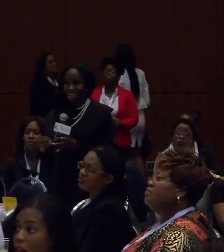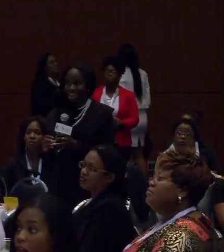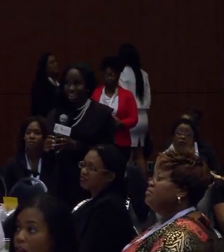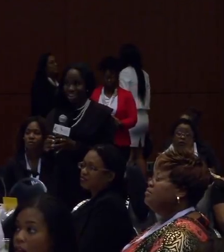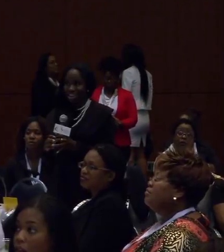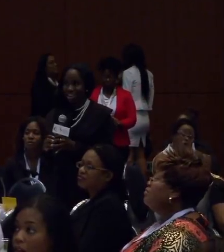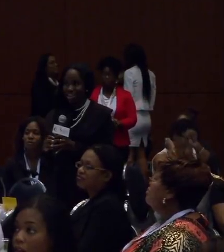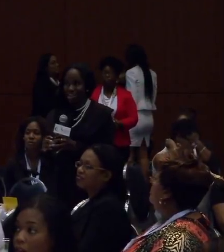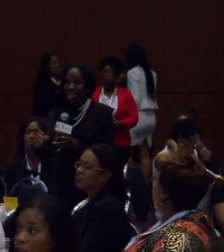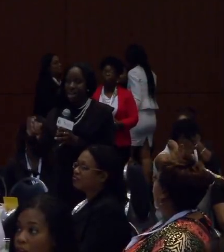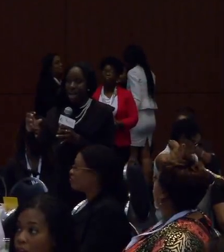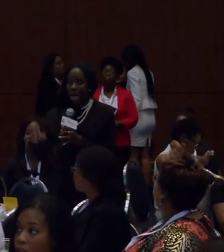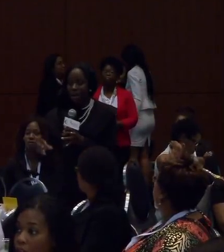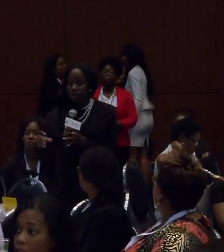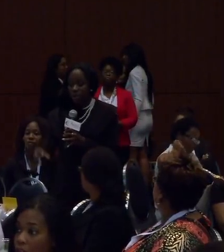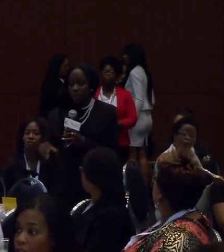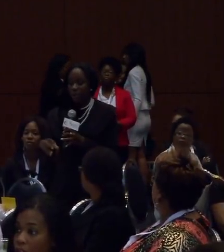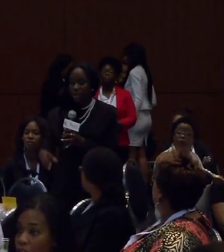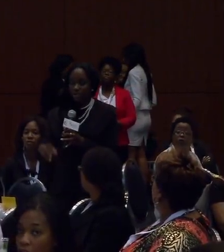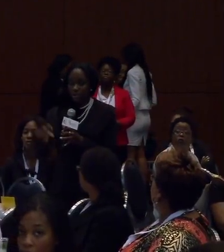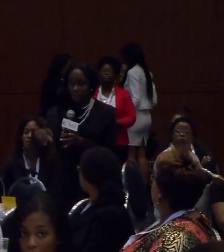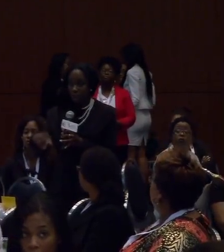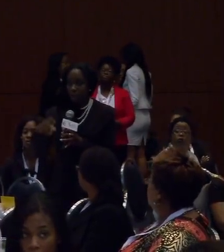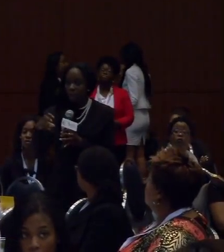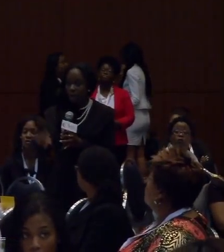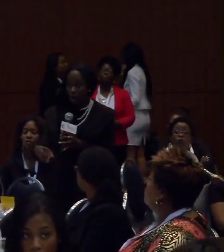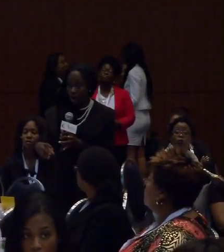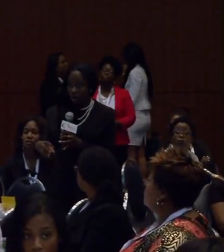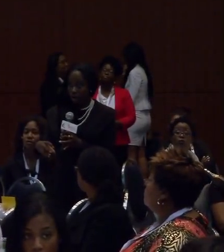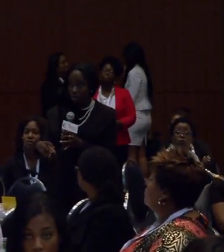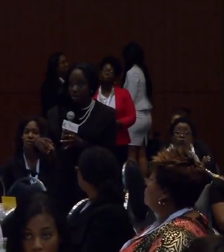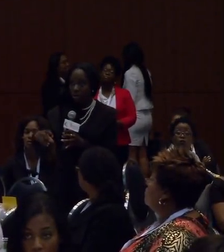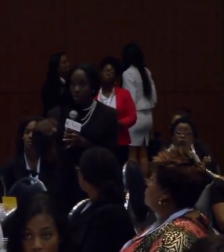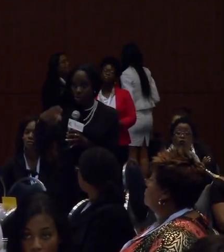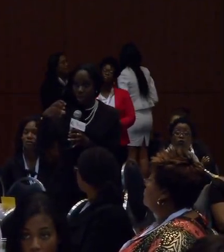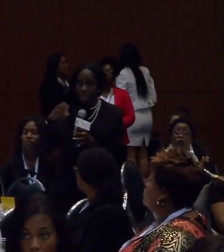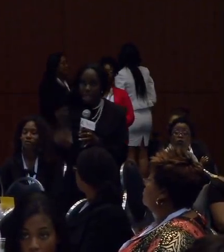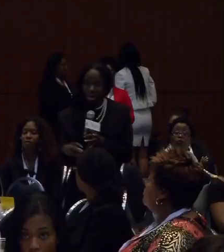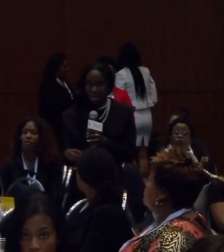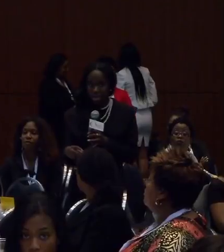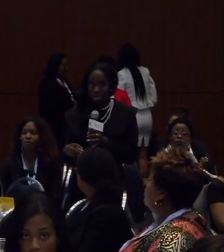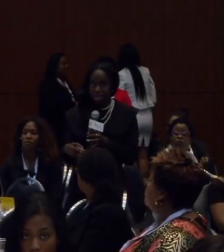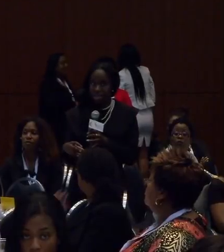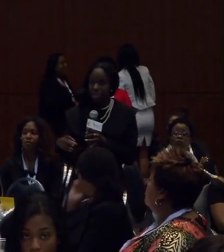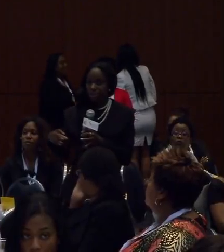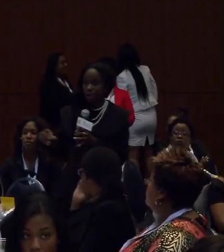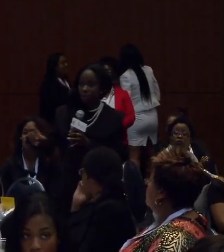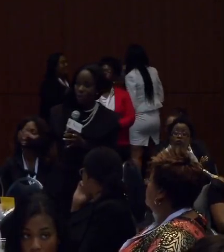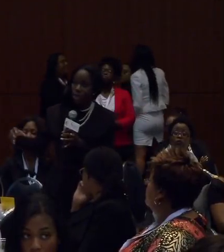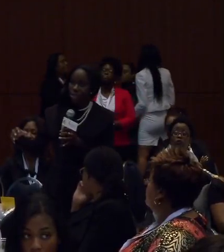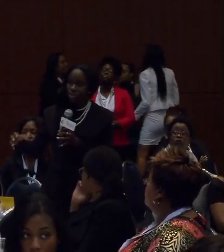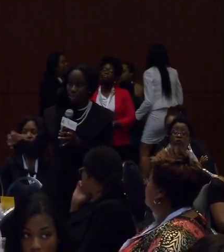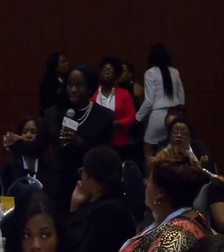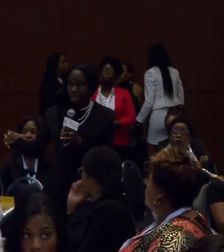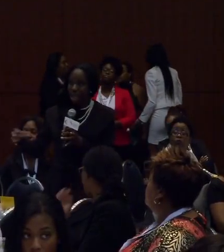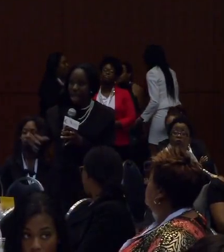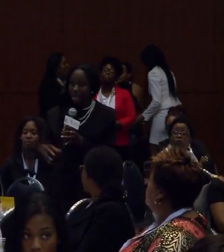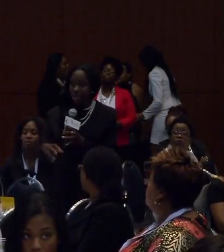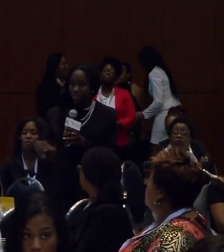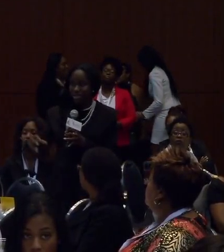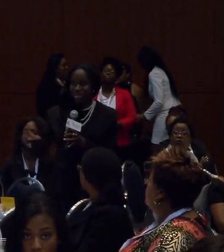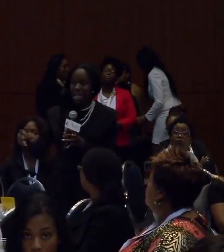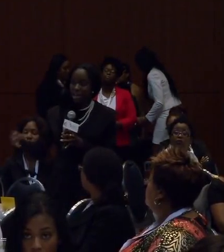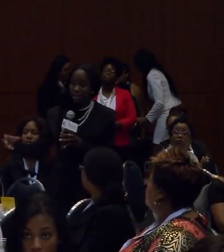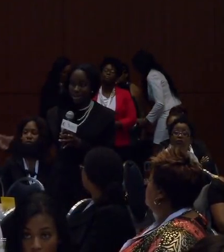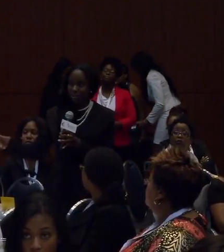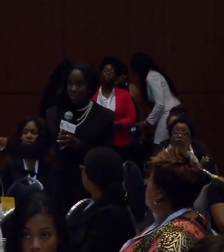So what is your question? How do you get from where you are when you're being inauthentic to where you want to be? How do